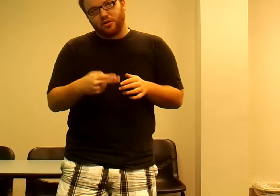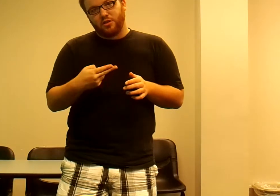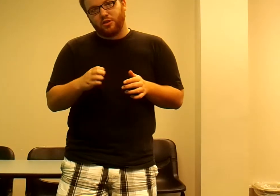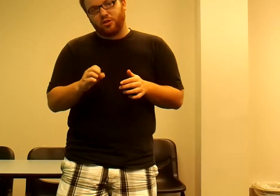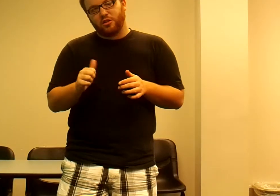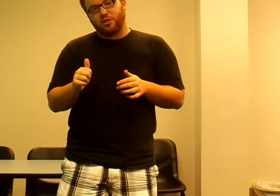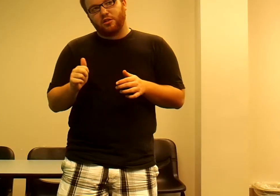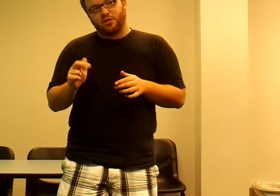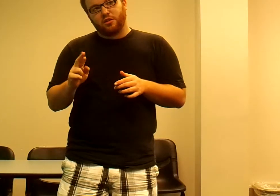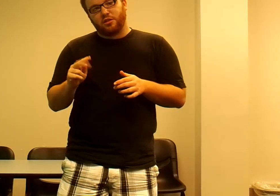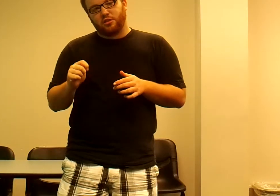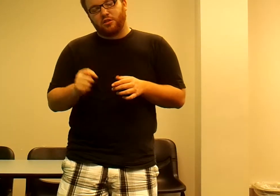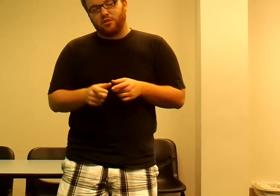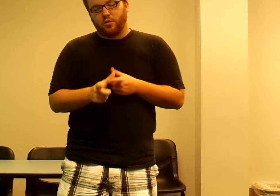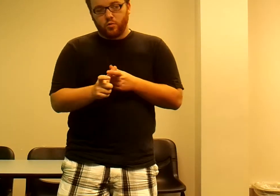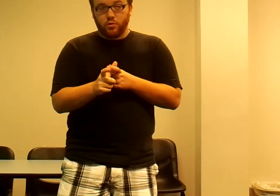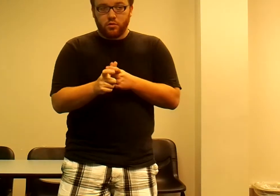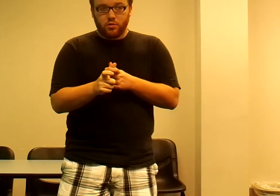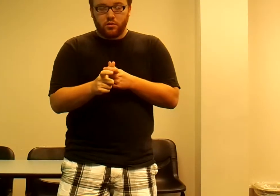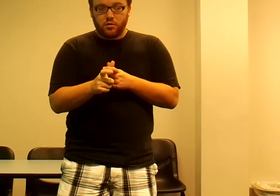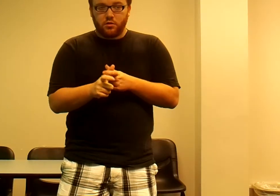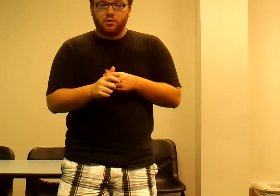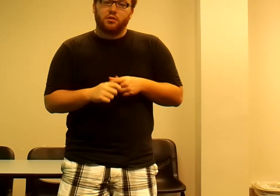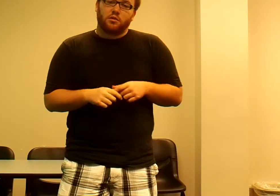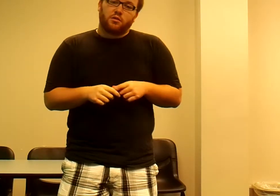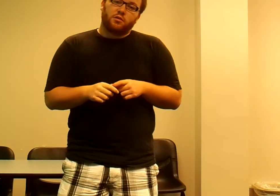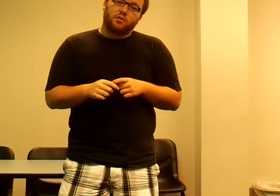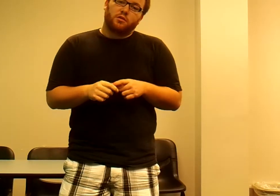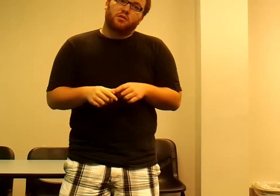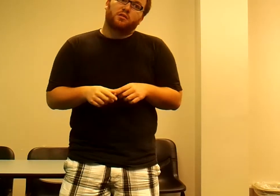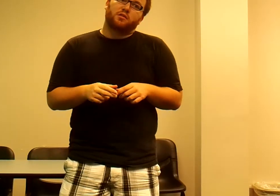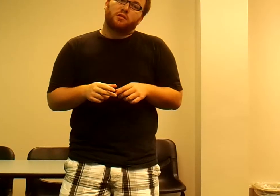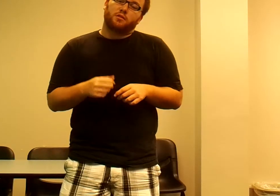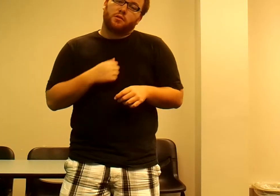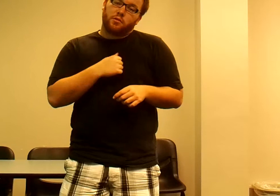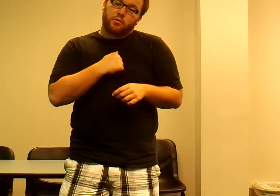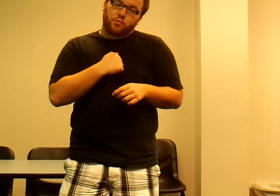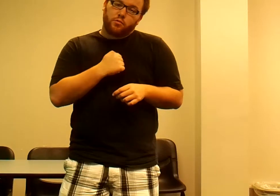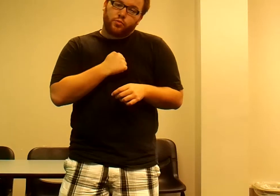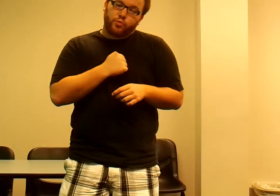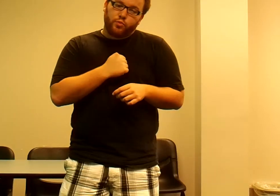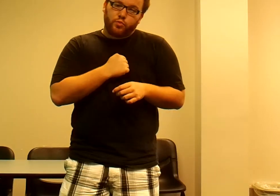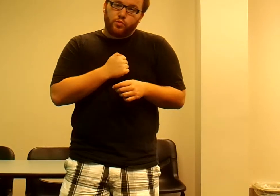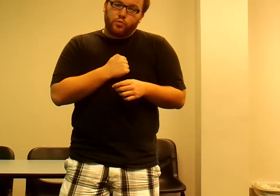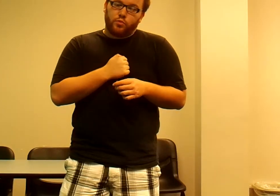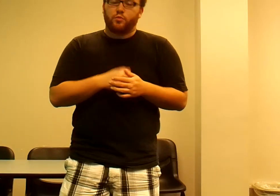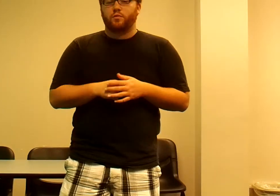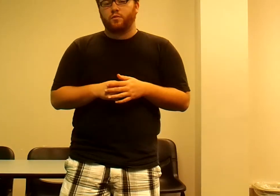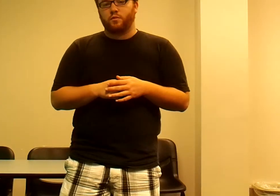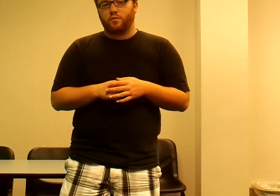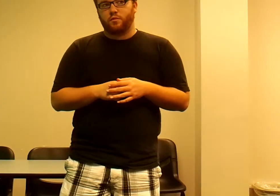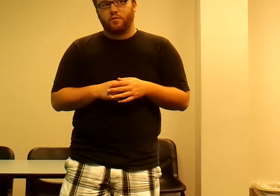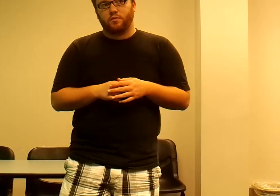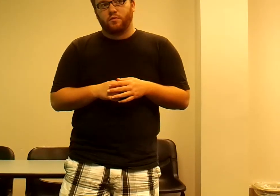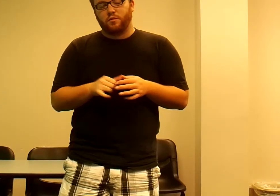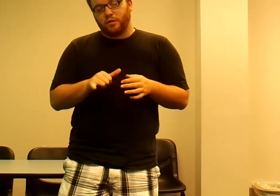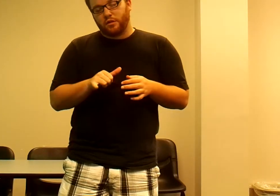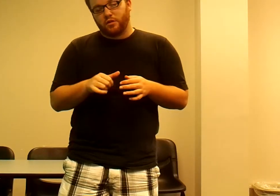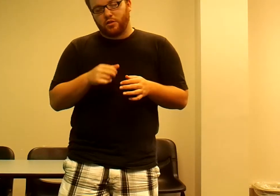were running, when we did our investigation, you were pumping a lot of blood through your heart. Well, when